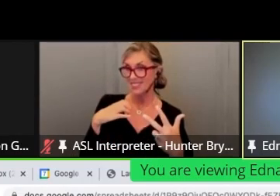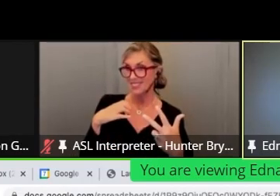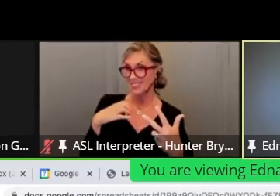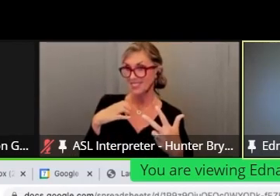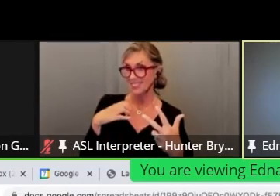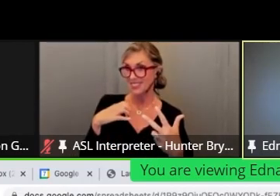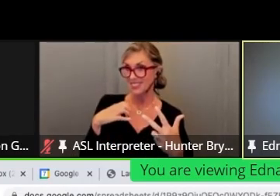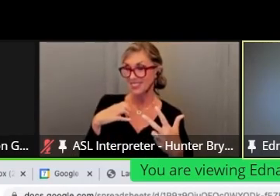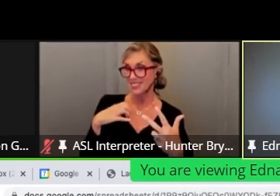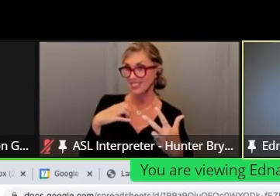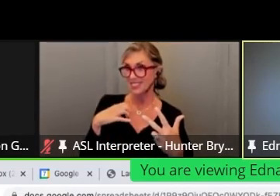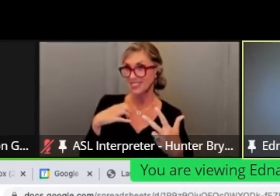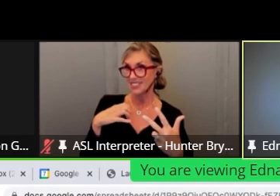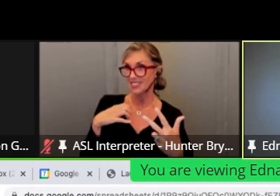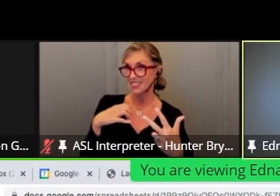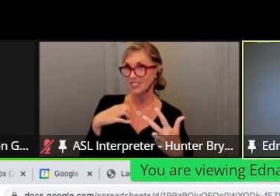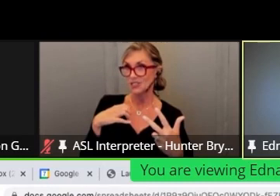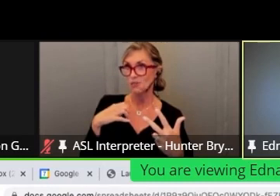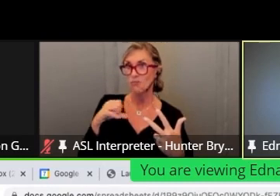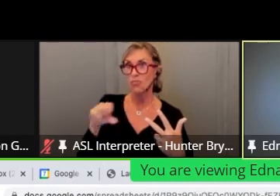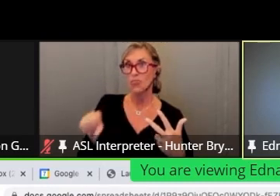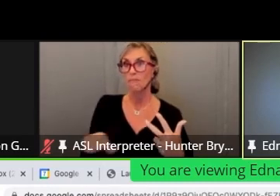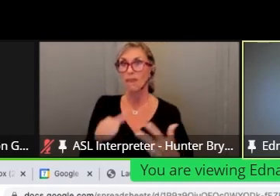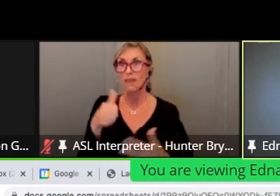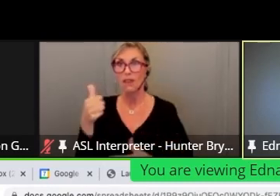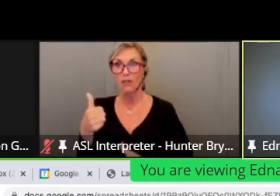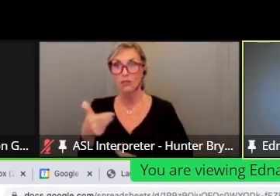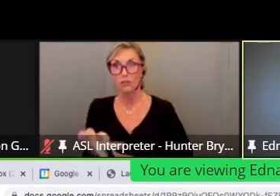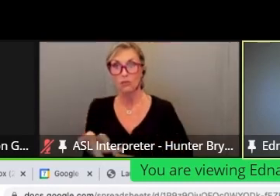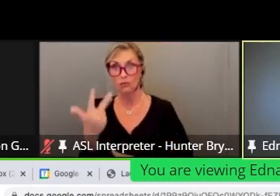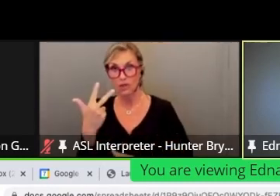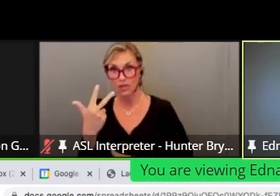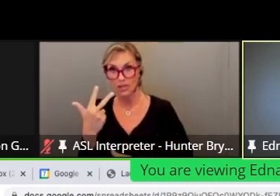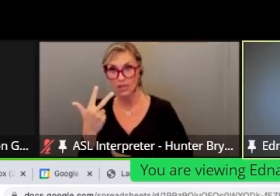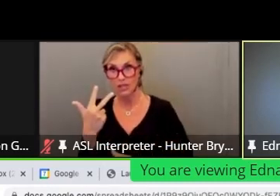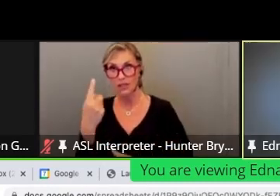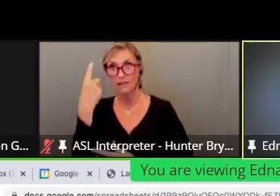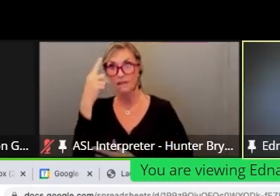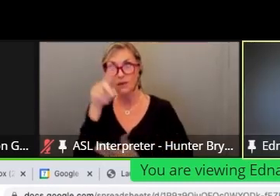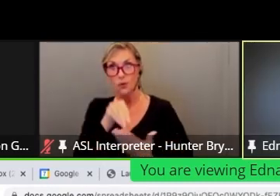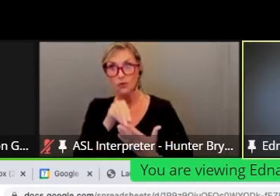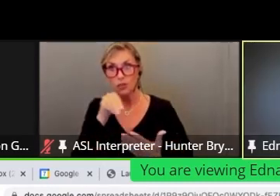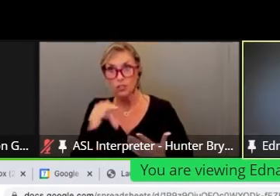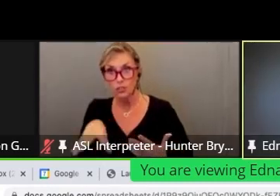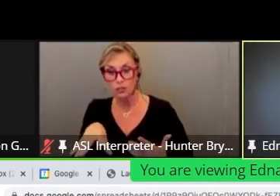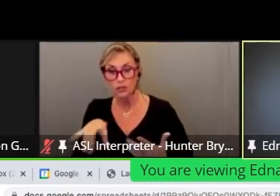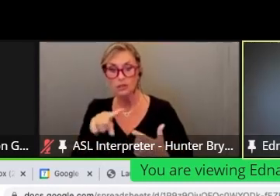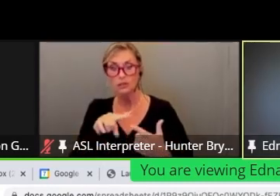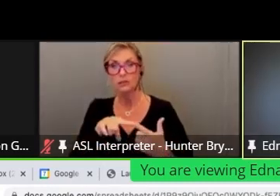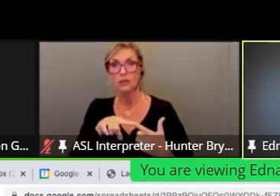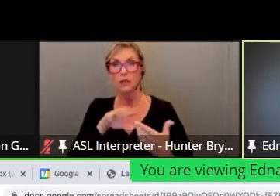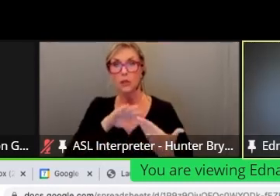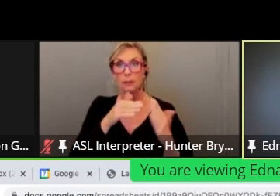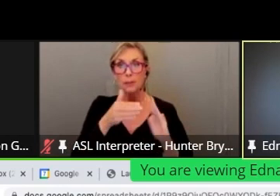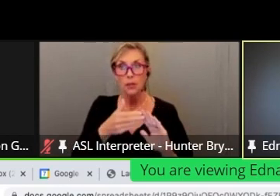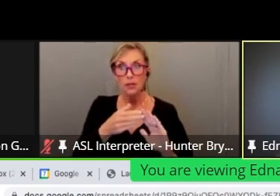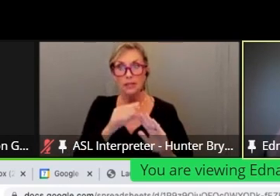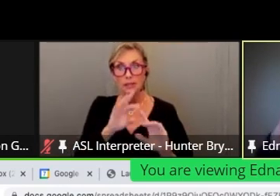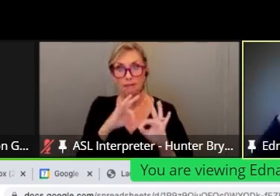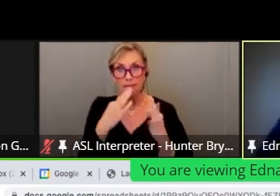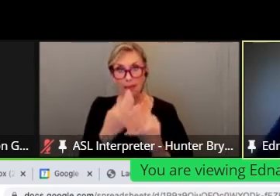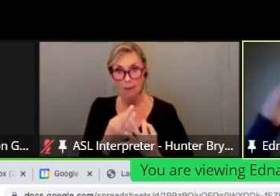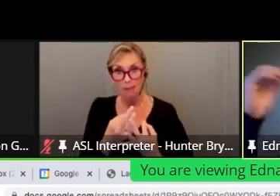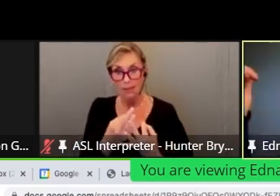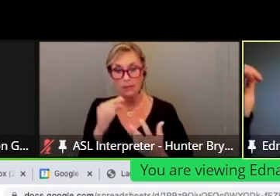other three, for students, for communities and families, for educators, felt like they kind of